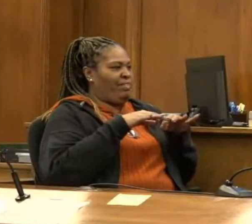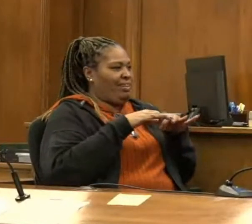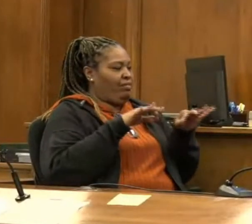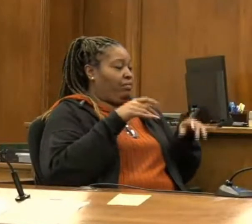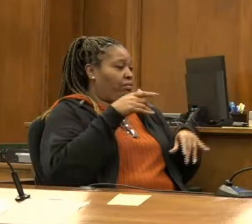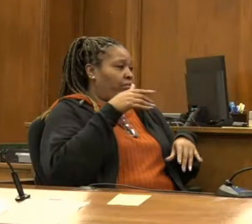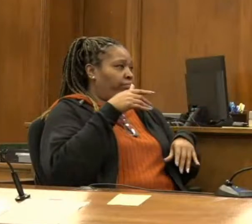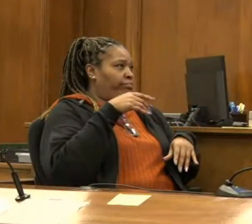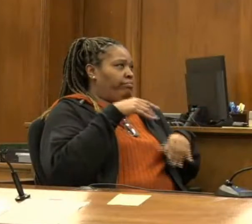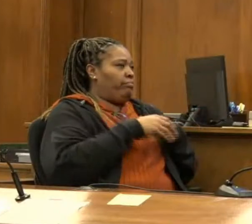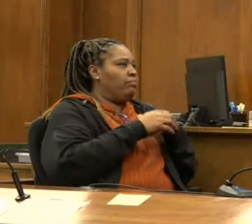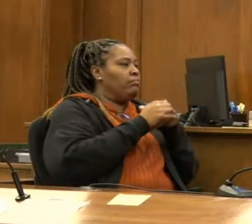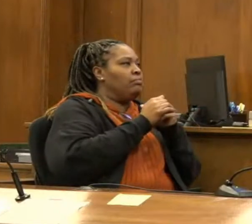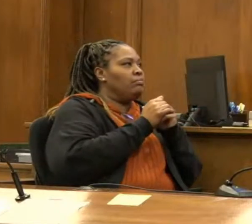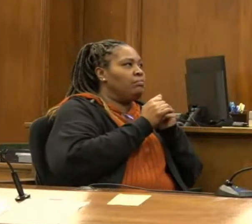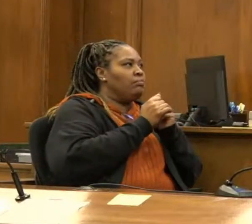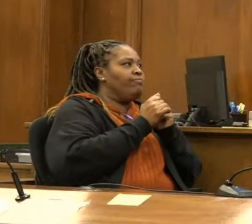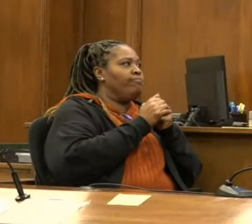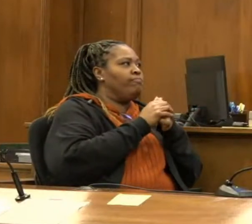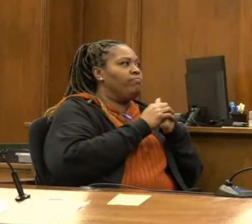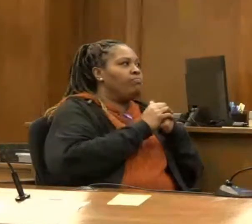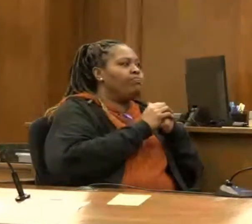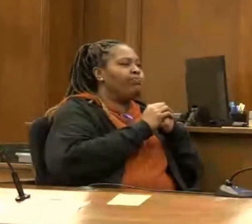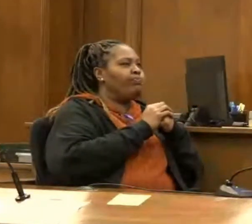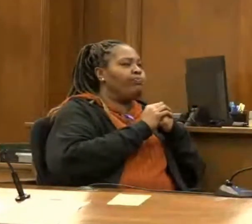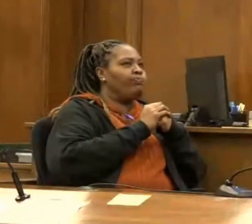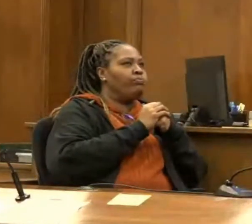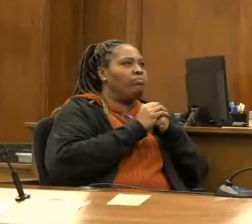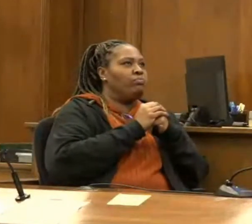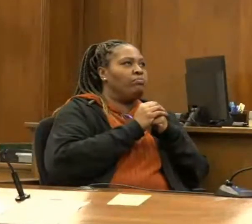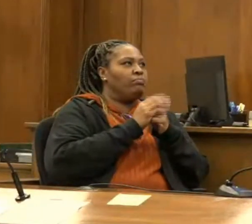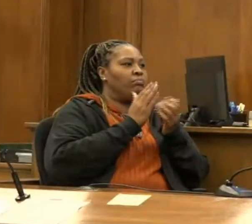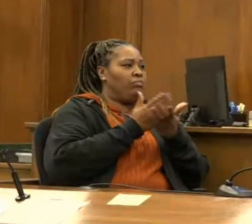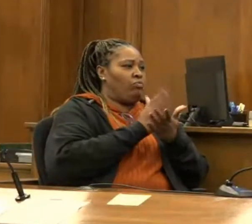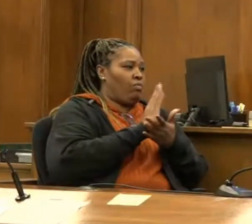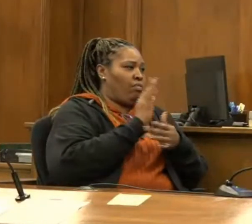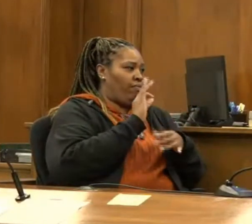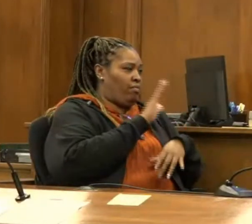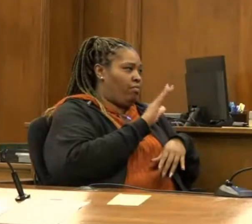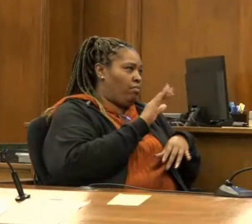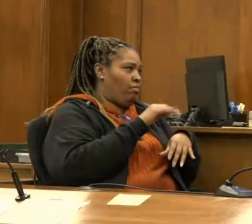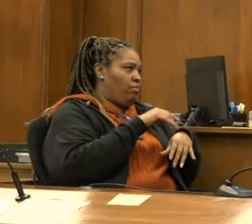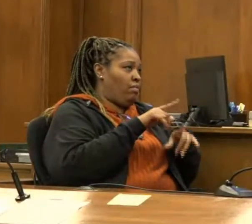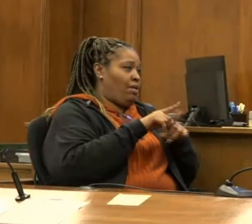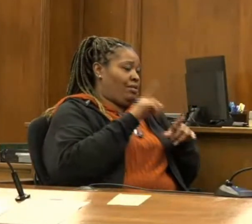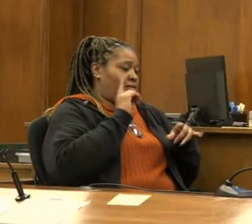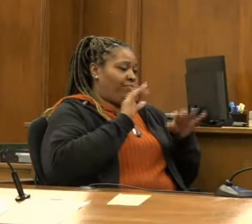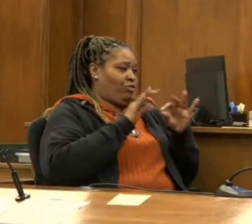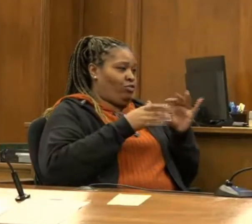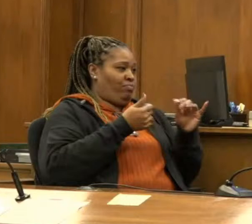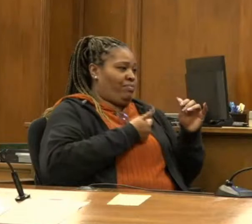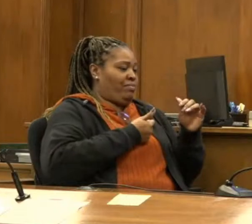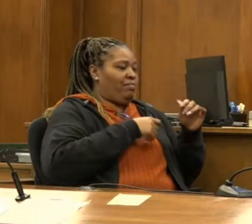We talked about language access and accessibility.